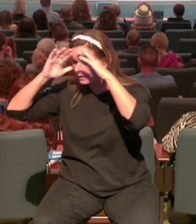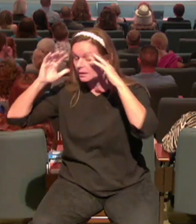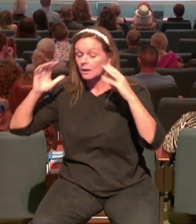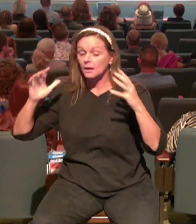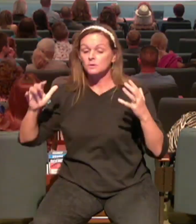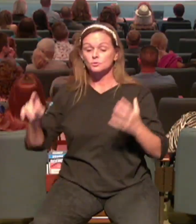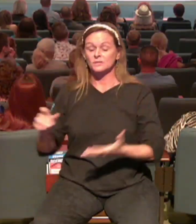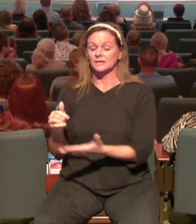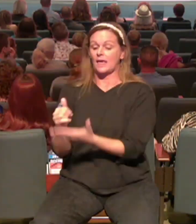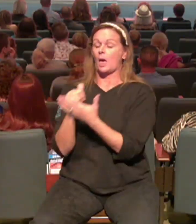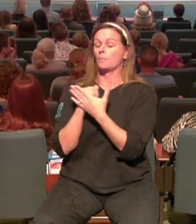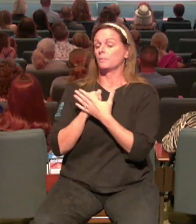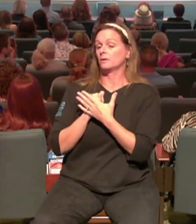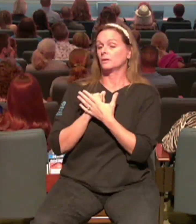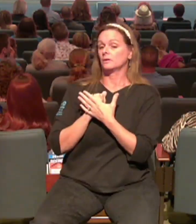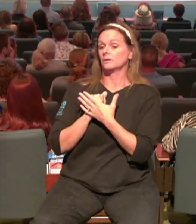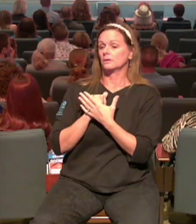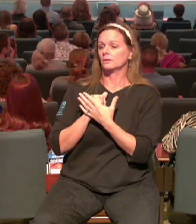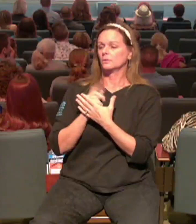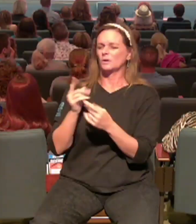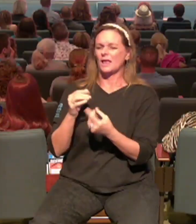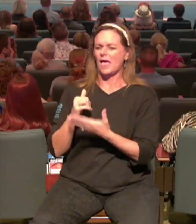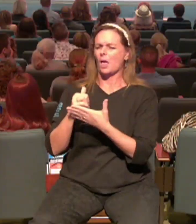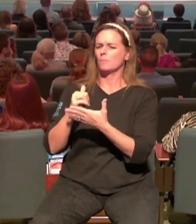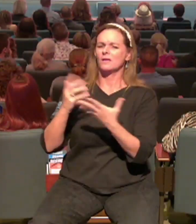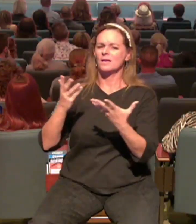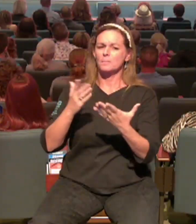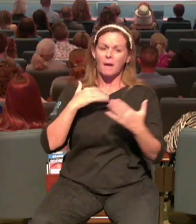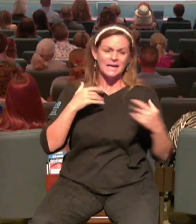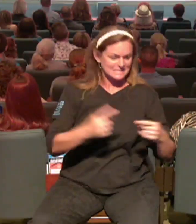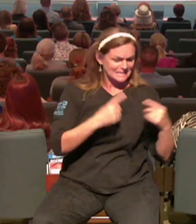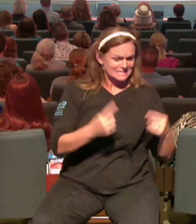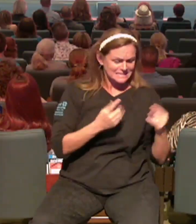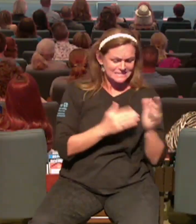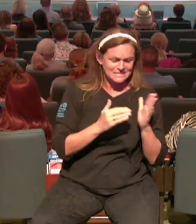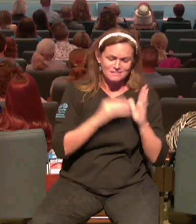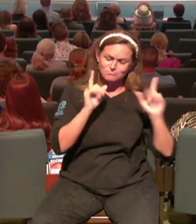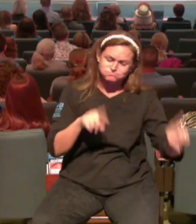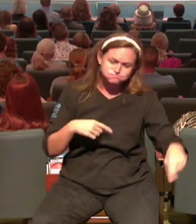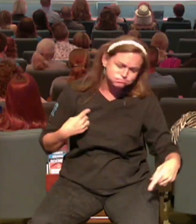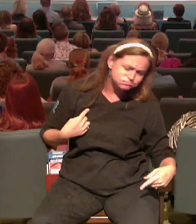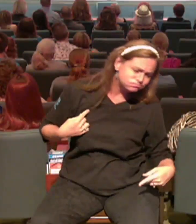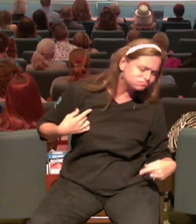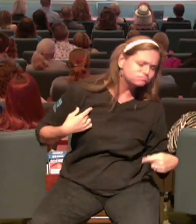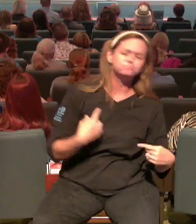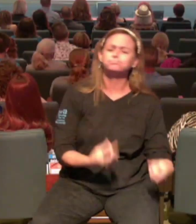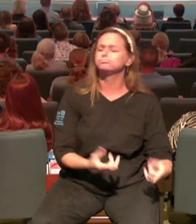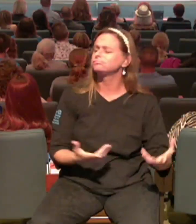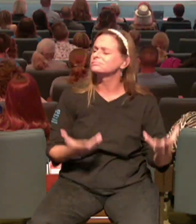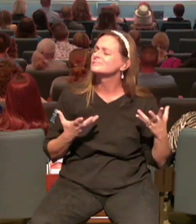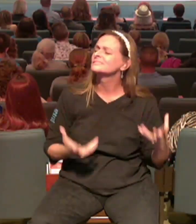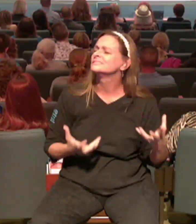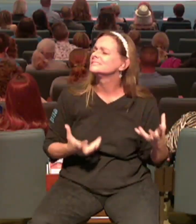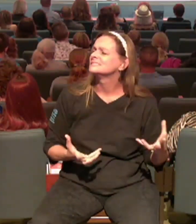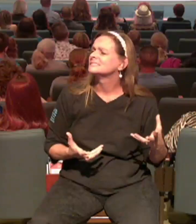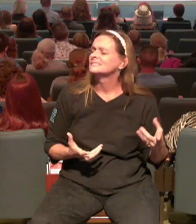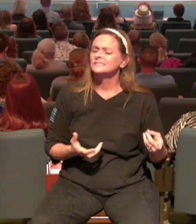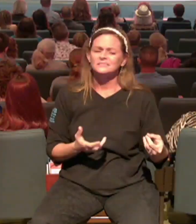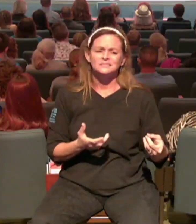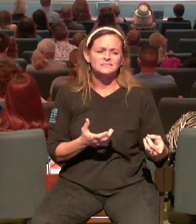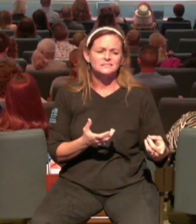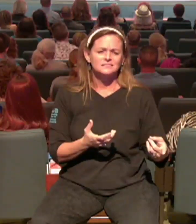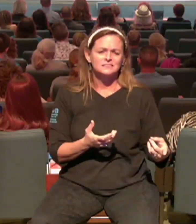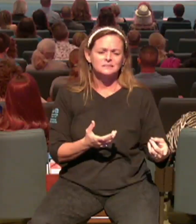some help. You need to get somebody around you, some accountability to help you step out of the life that you're living and step into the life that God has for you.